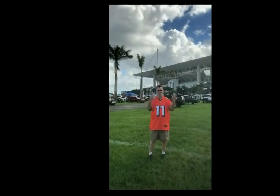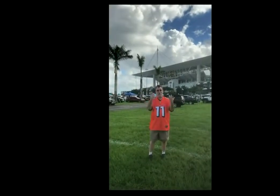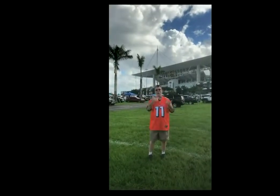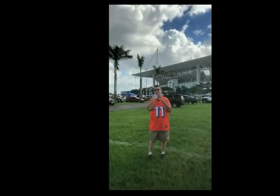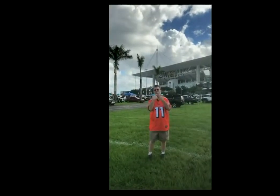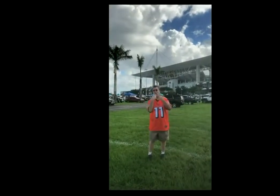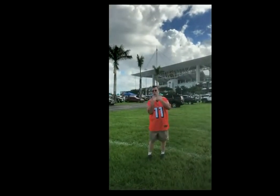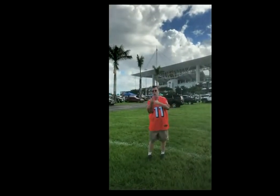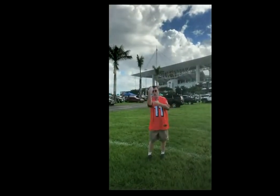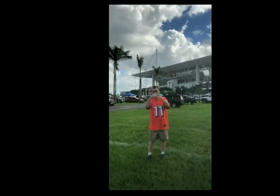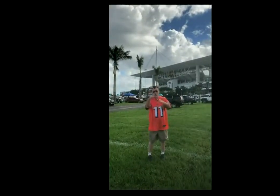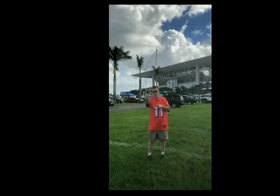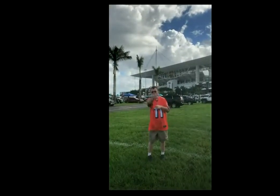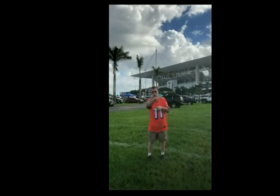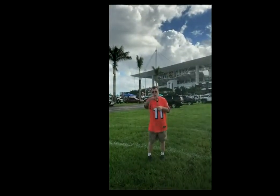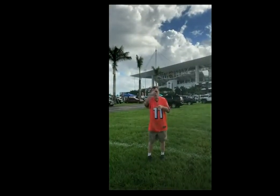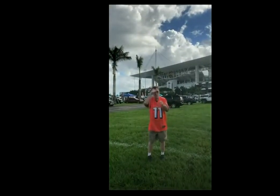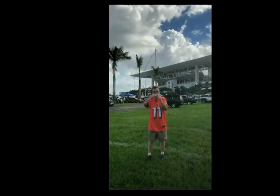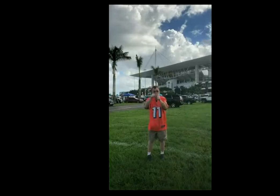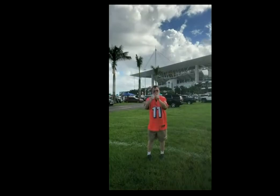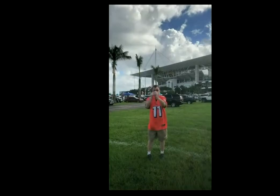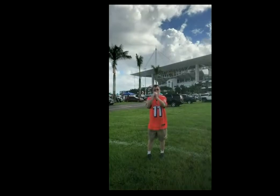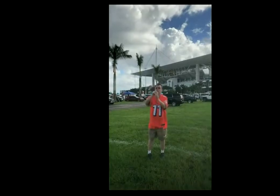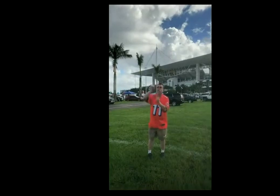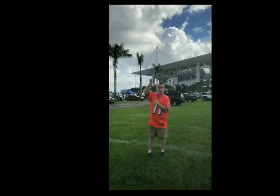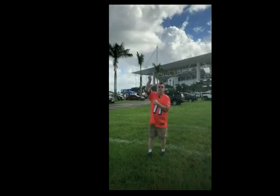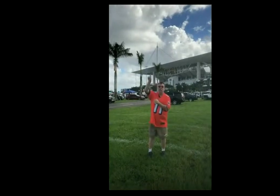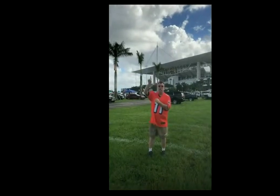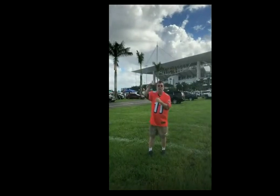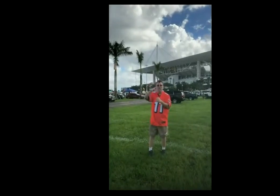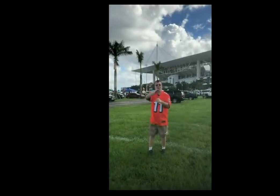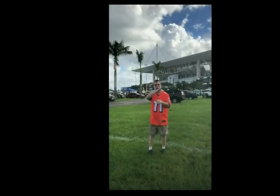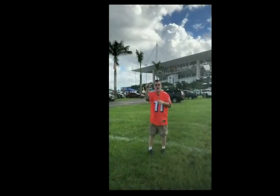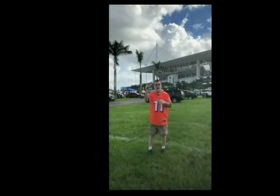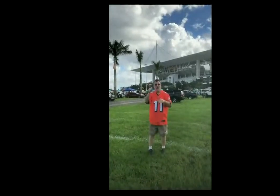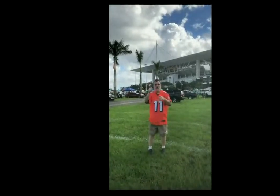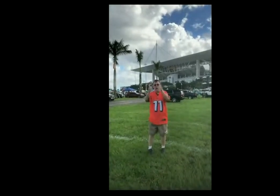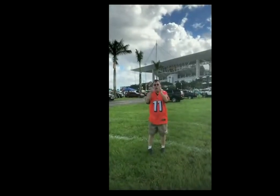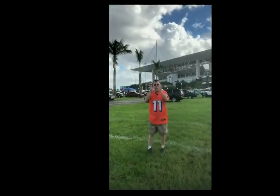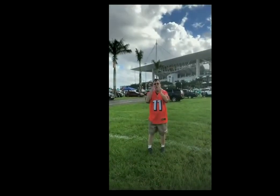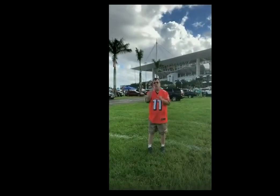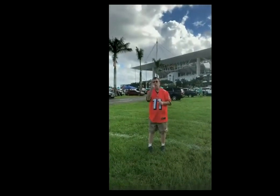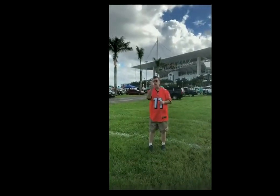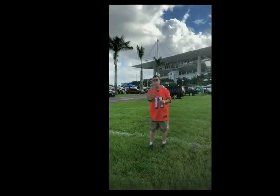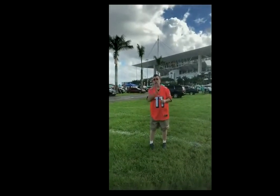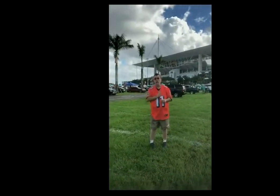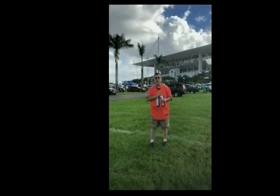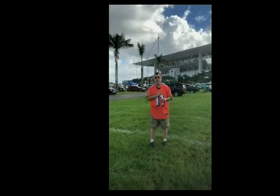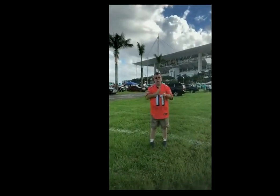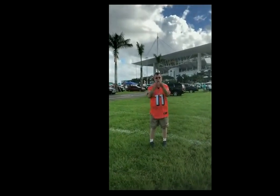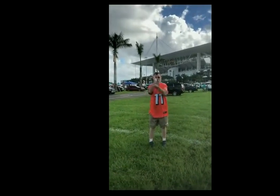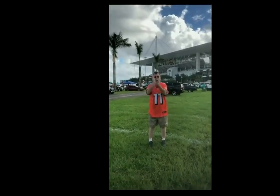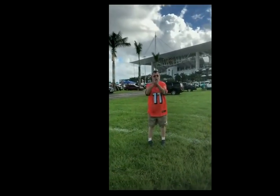The game, I'm so excited to be here this morning. Glad that you're all here with God.